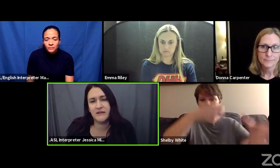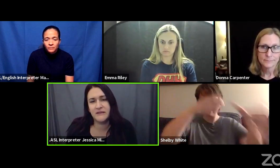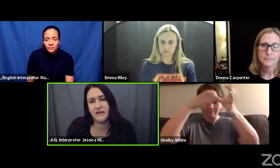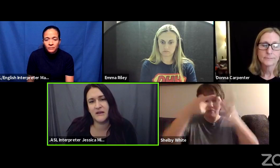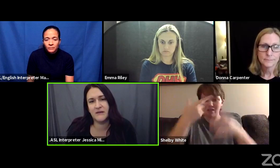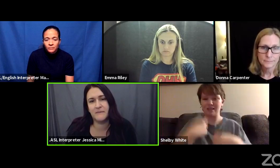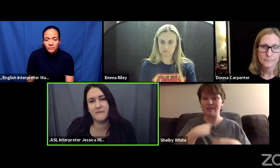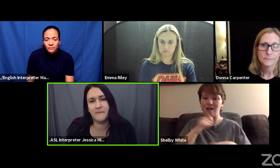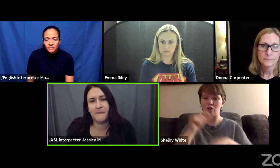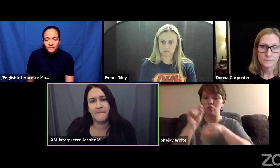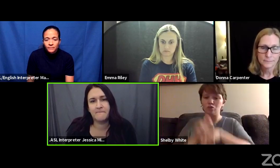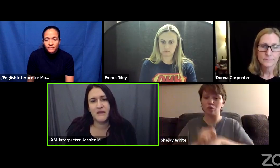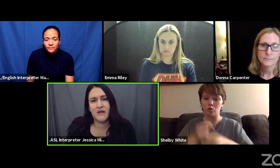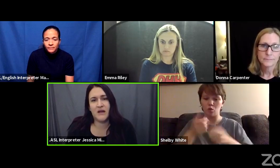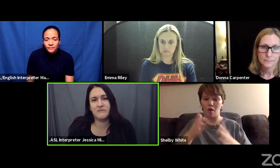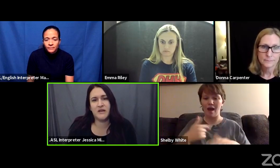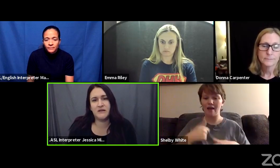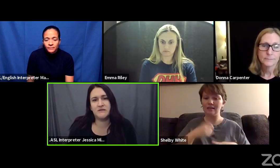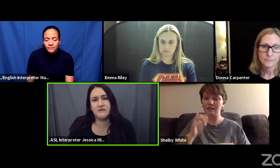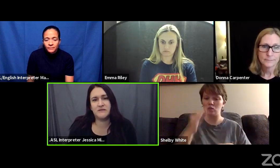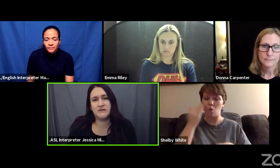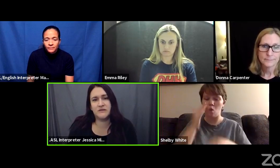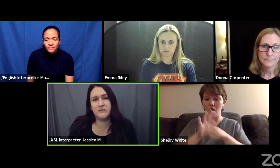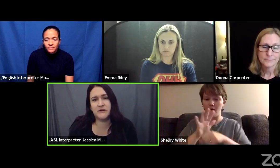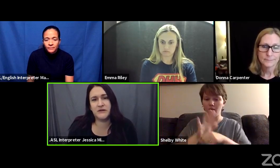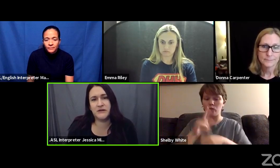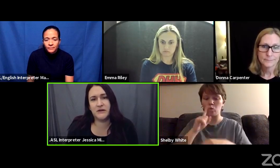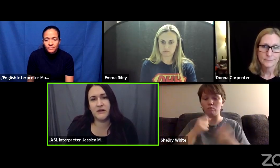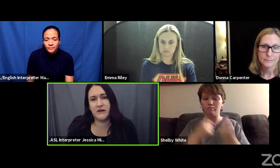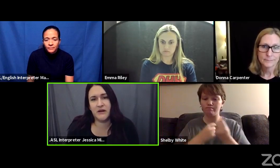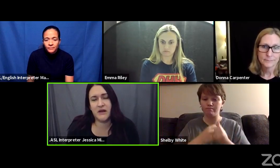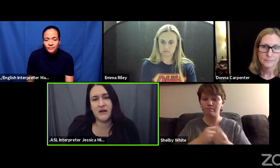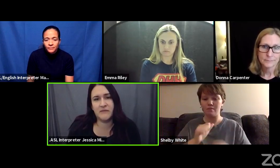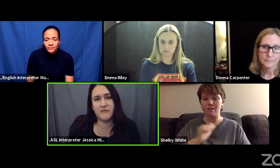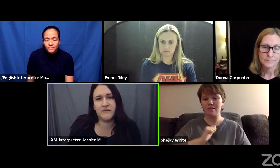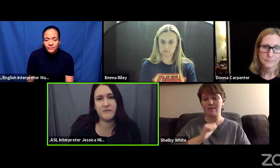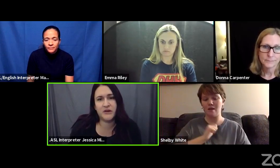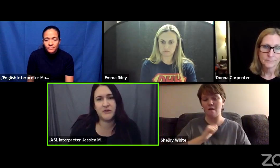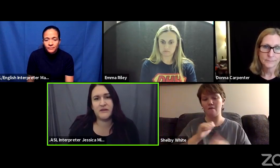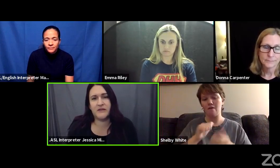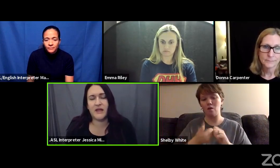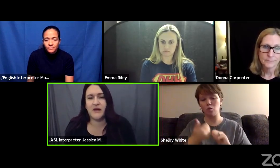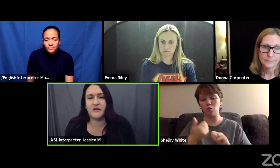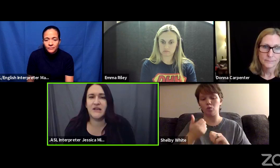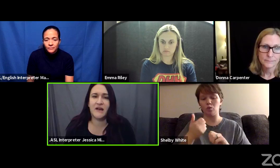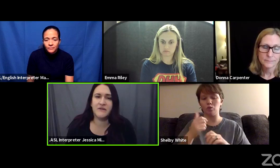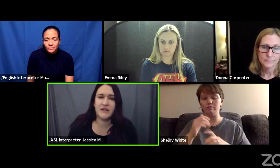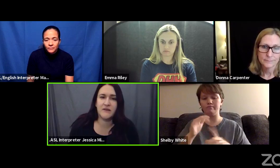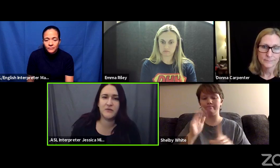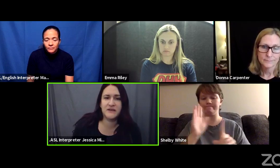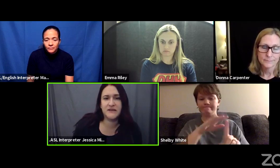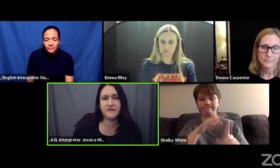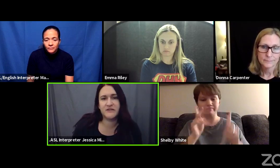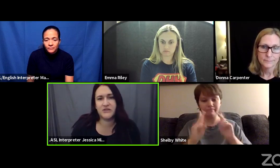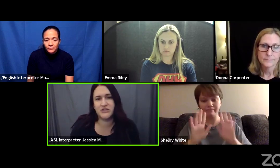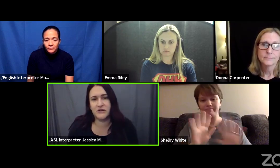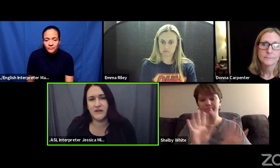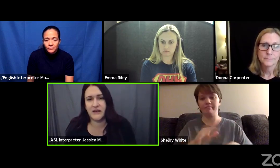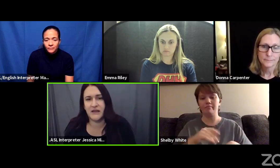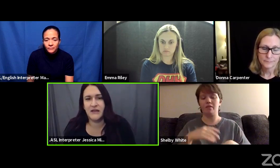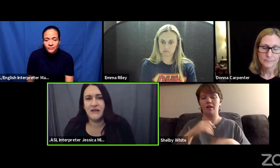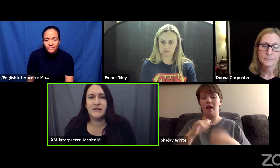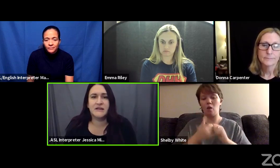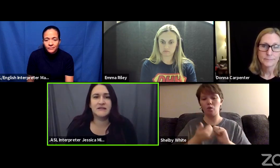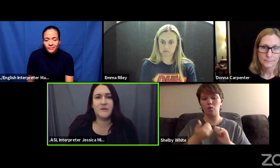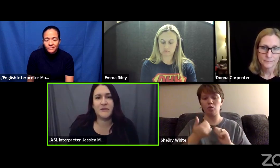thing. Plus, I'm not super familiar with how to advocate for myself to make sure